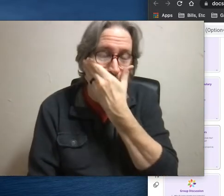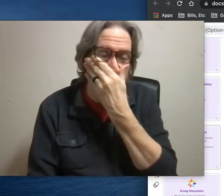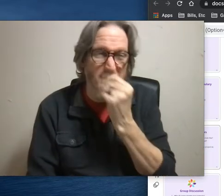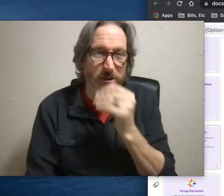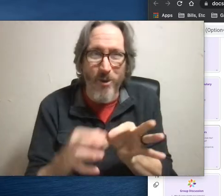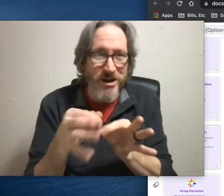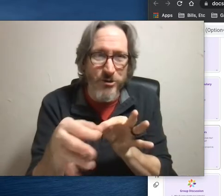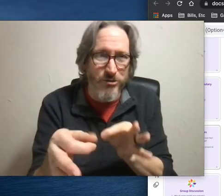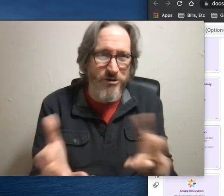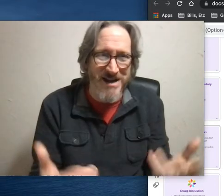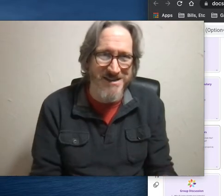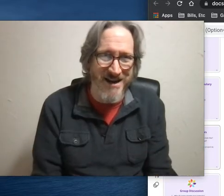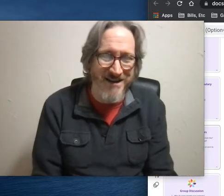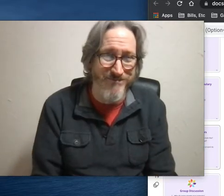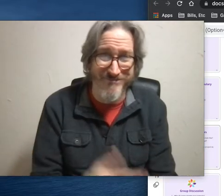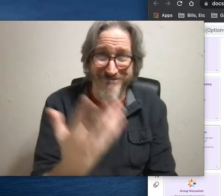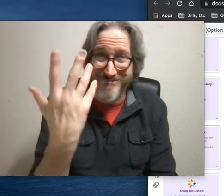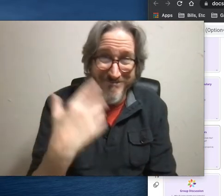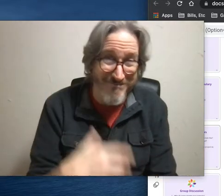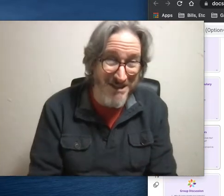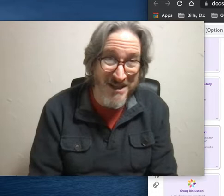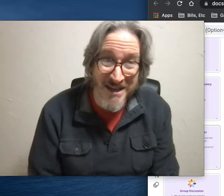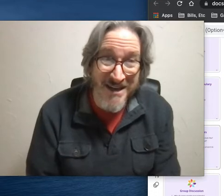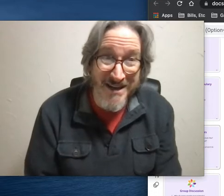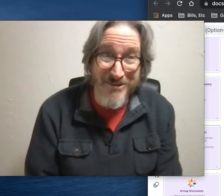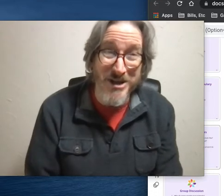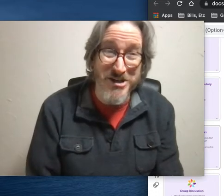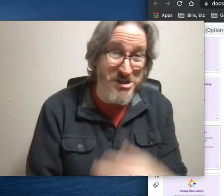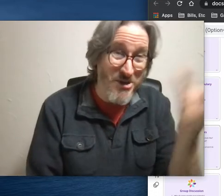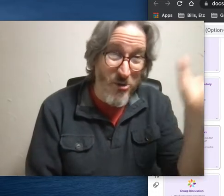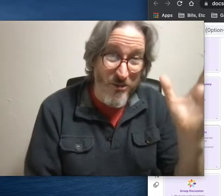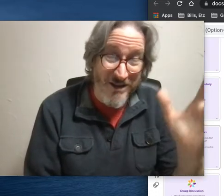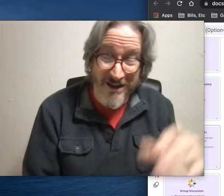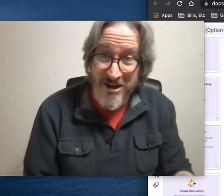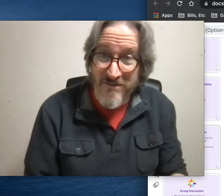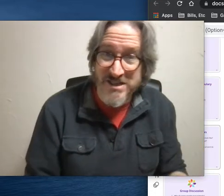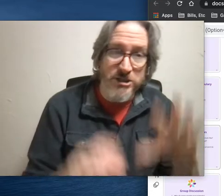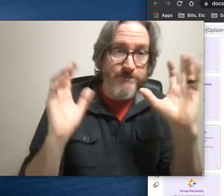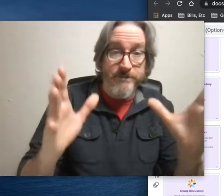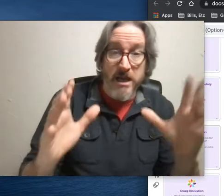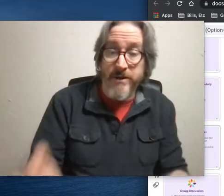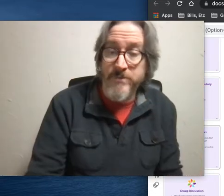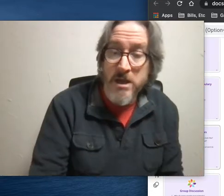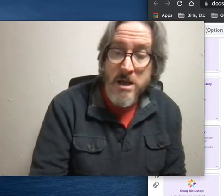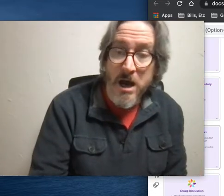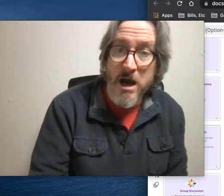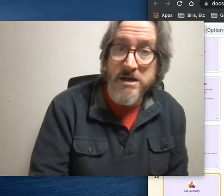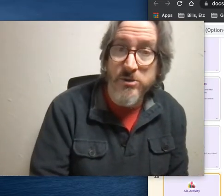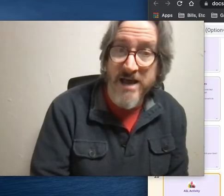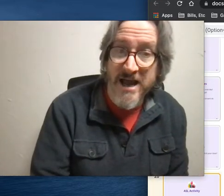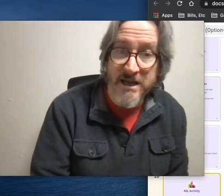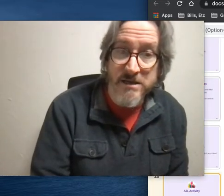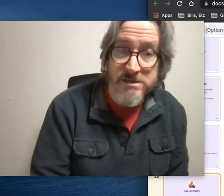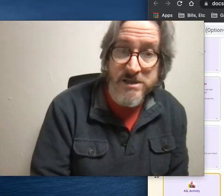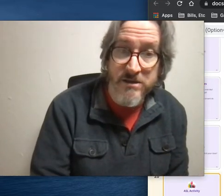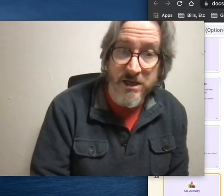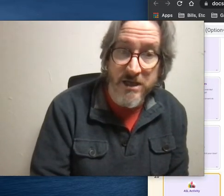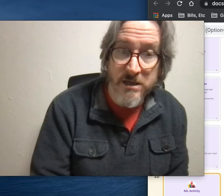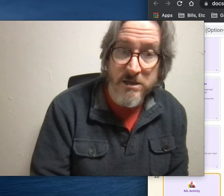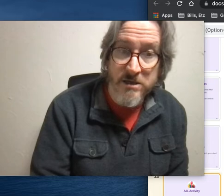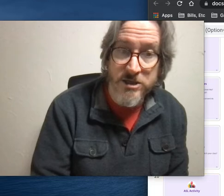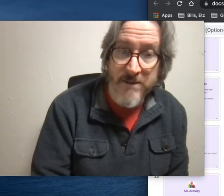natural. Like, when do you procrastinate? We can just incorporate that in the conversation. Anyway, so that is